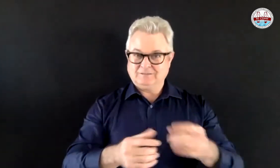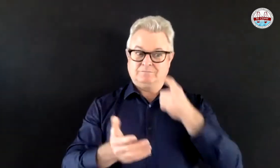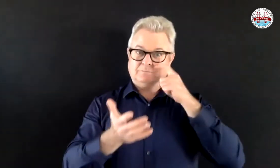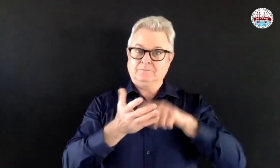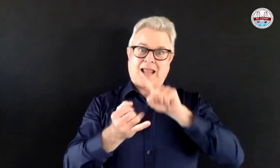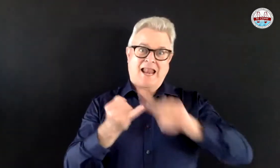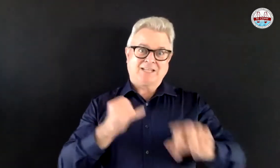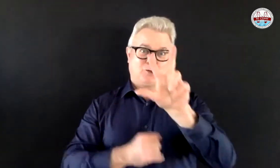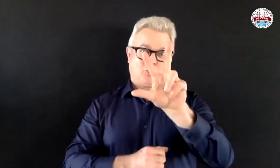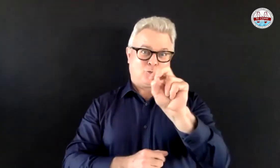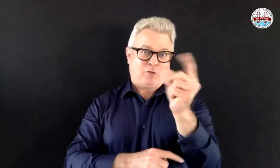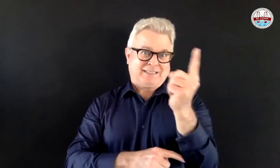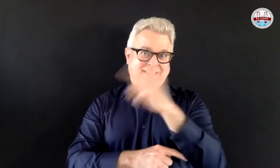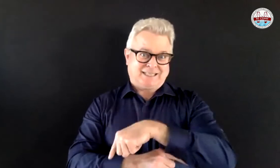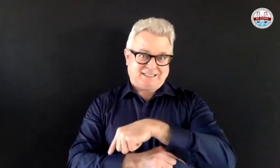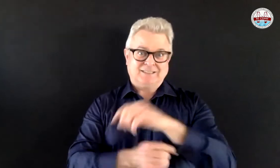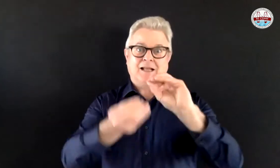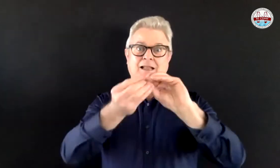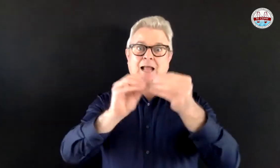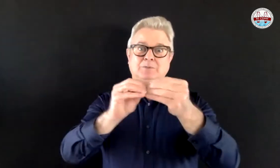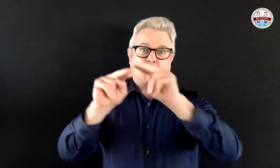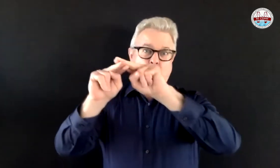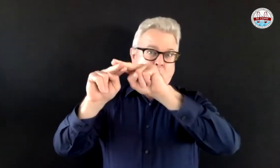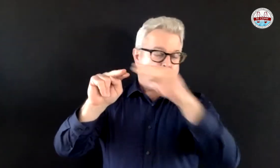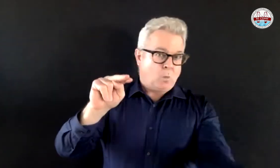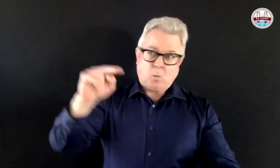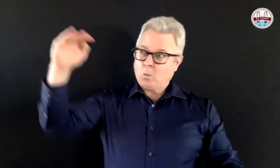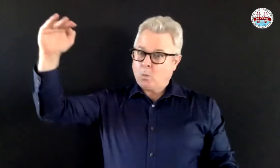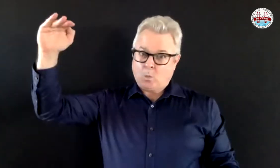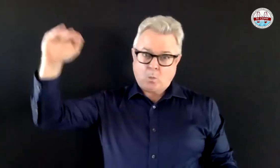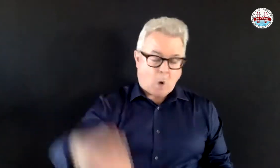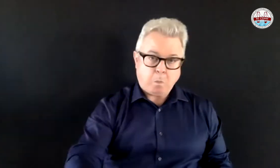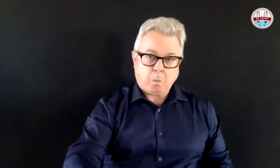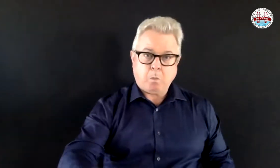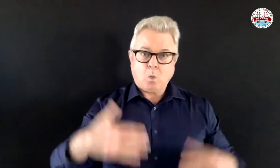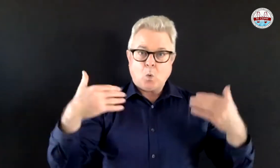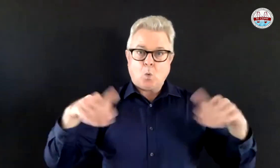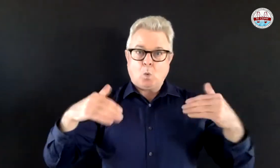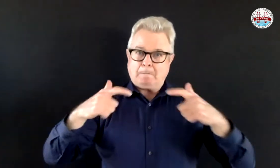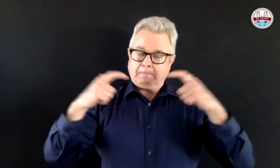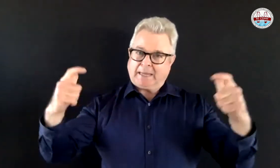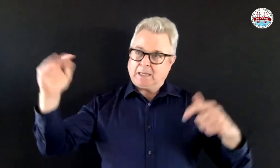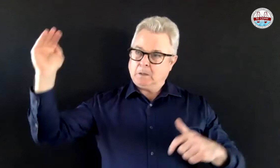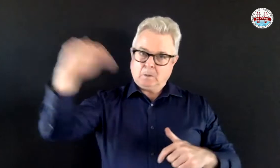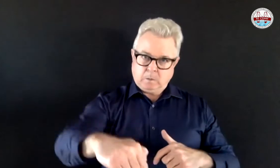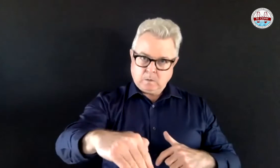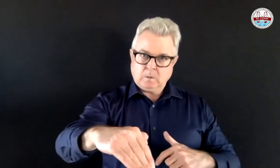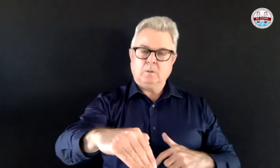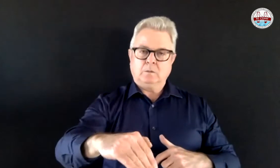statistics since they have been driven. So for the last 30 days, the numbers have plummeted.